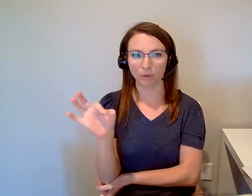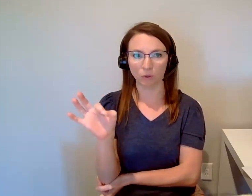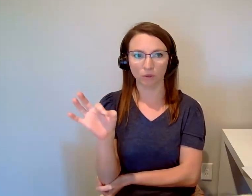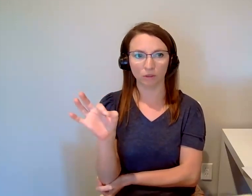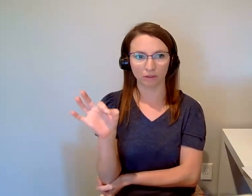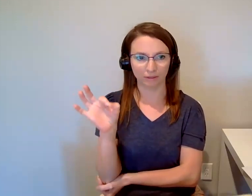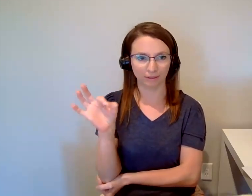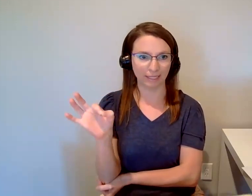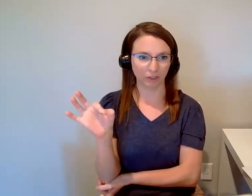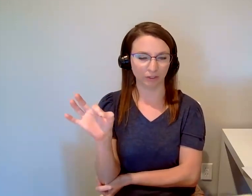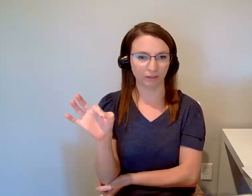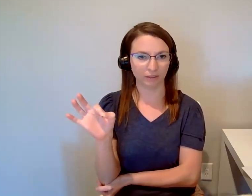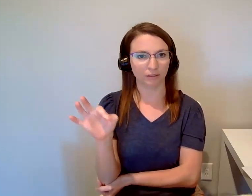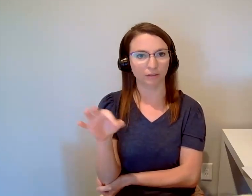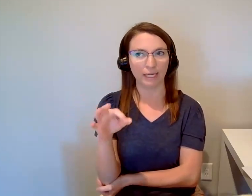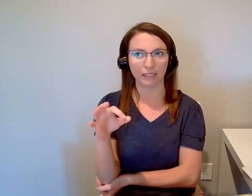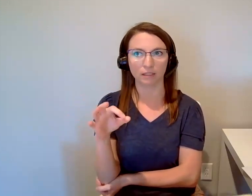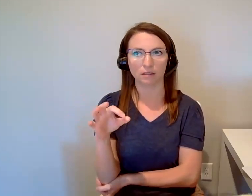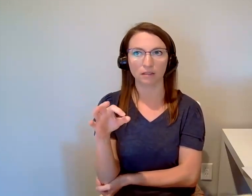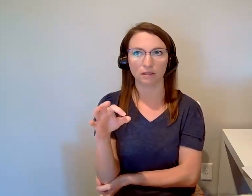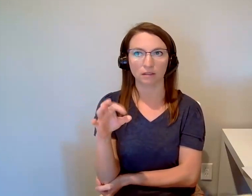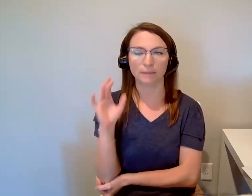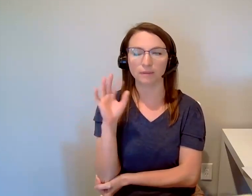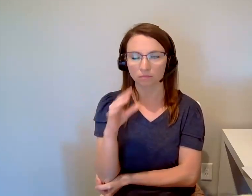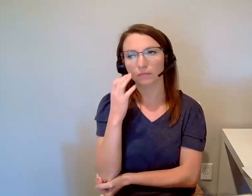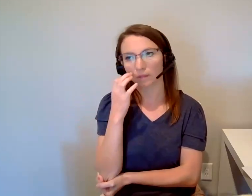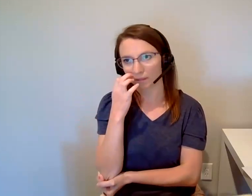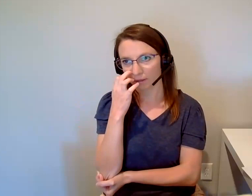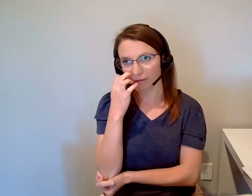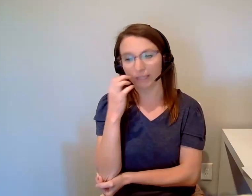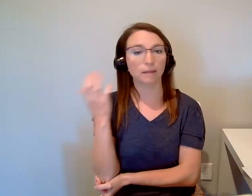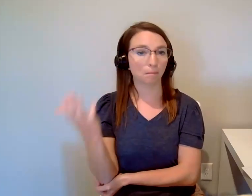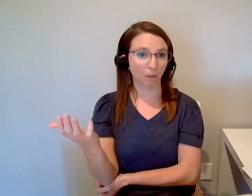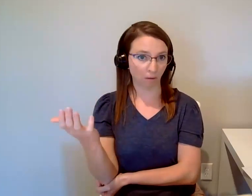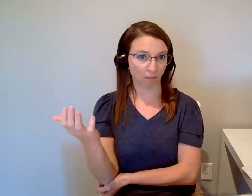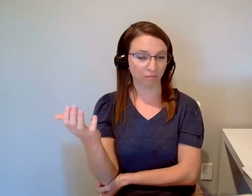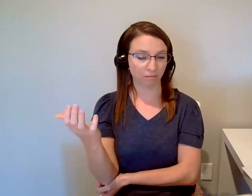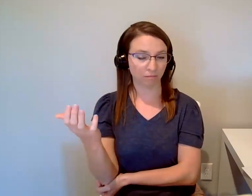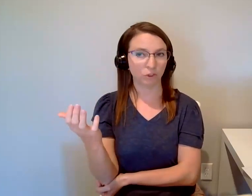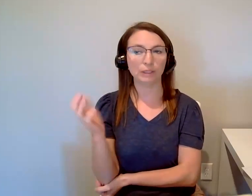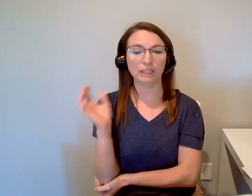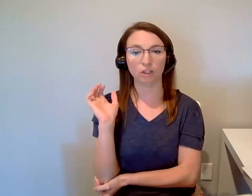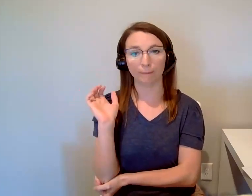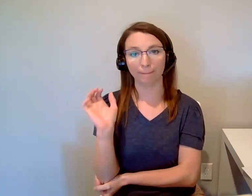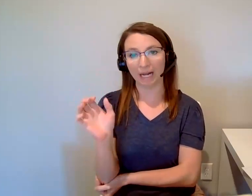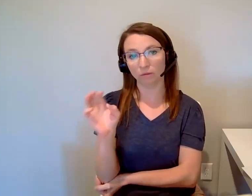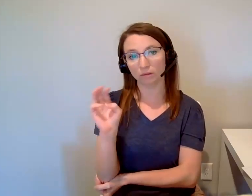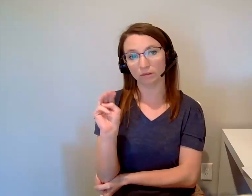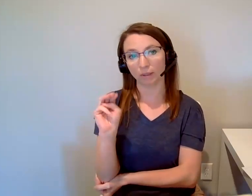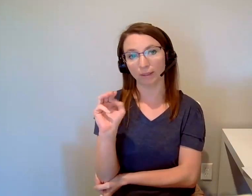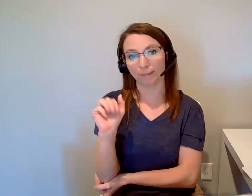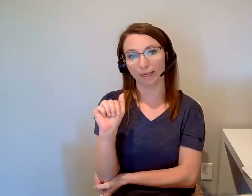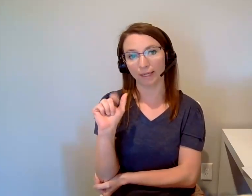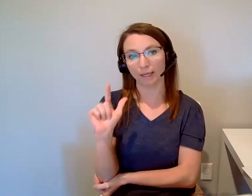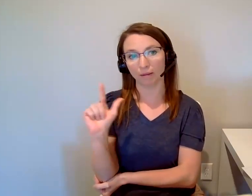double letter, like, I mean, like in mall. You can either bounce, so